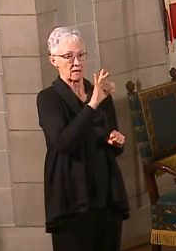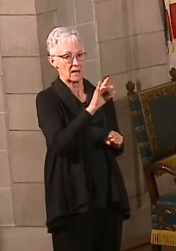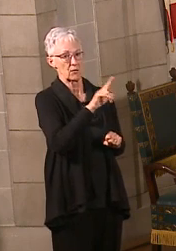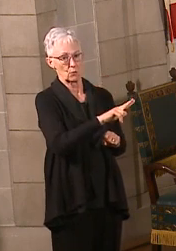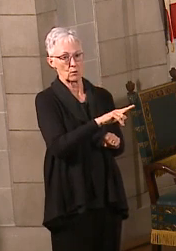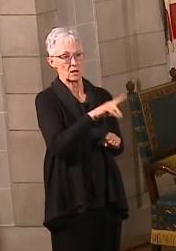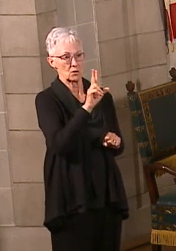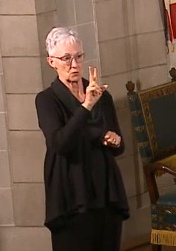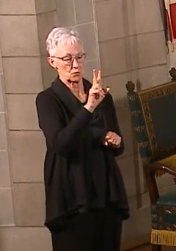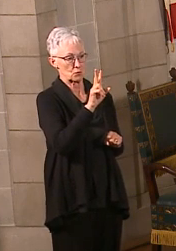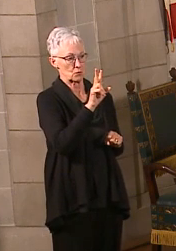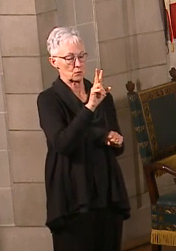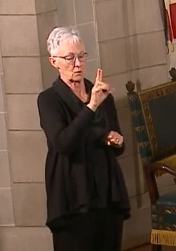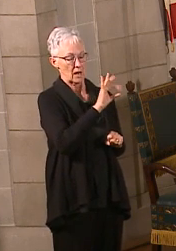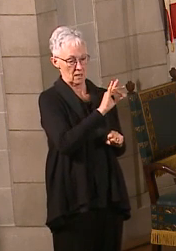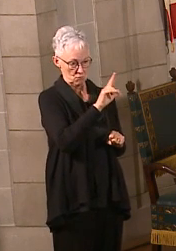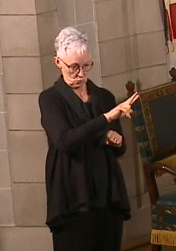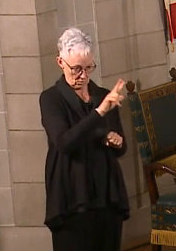833-220-0018. That's